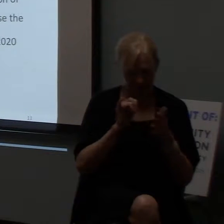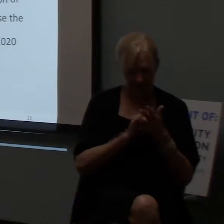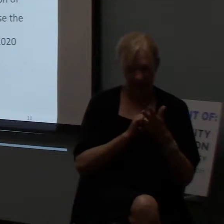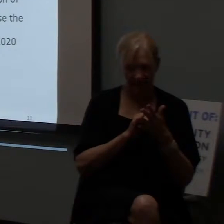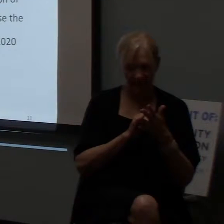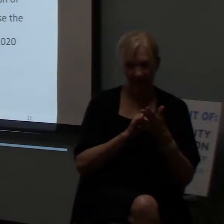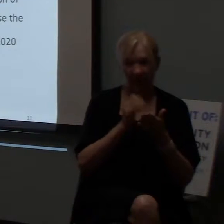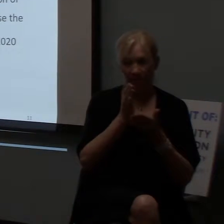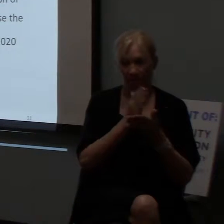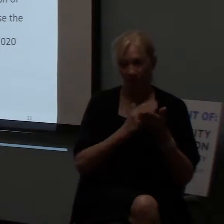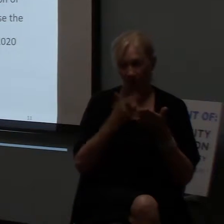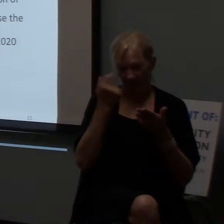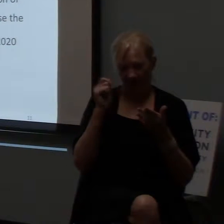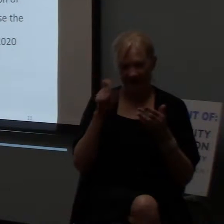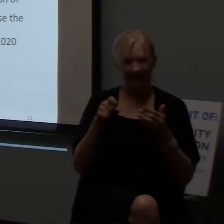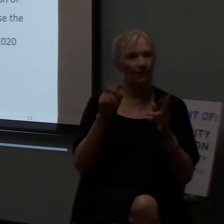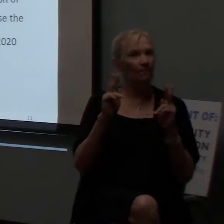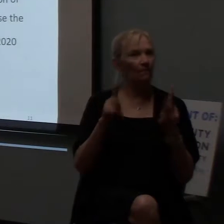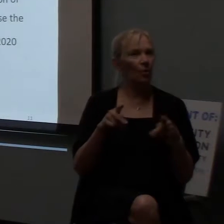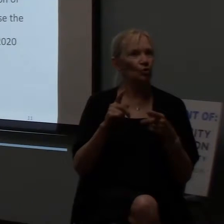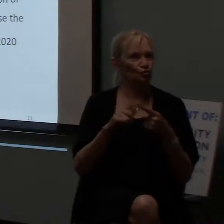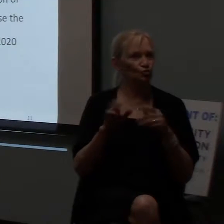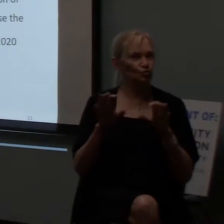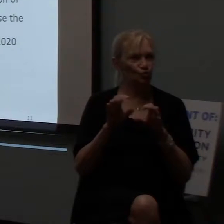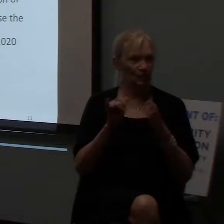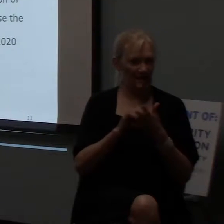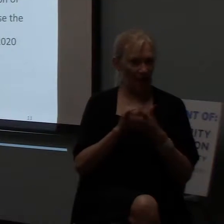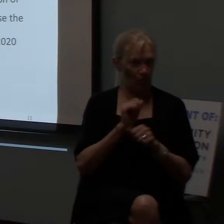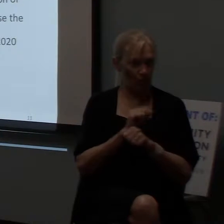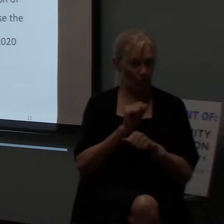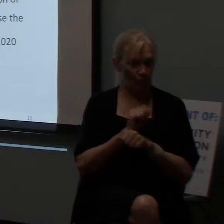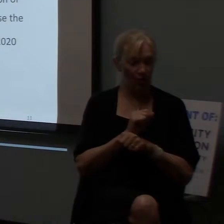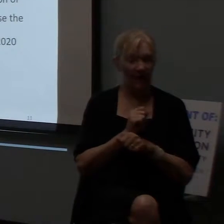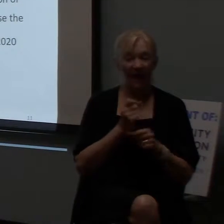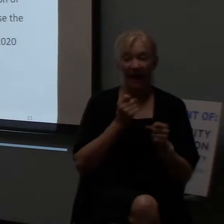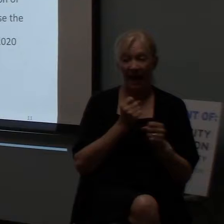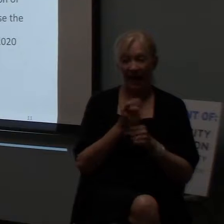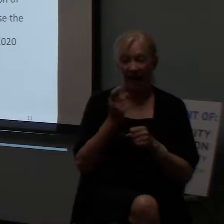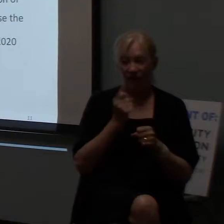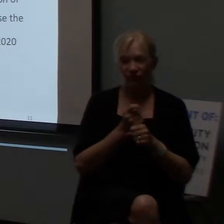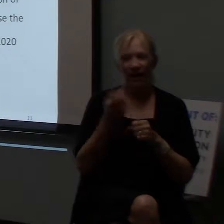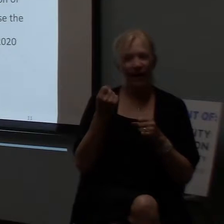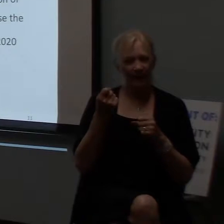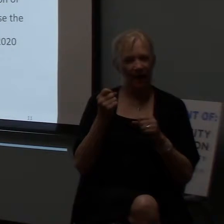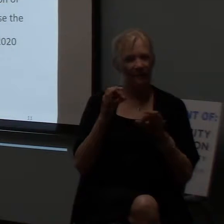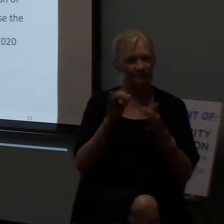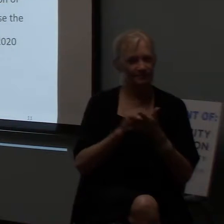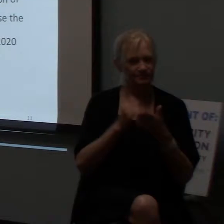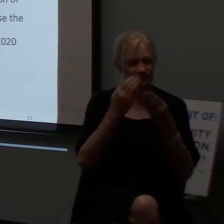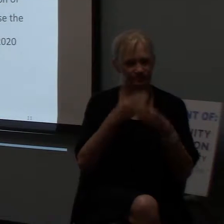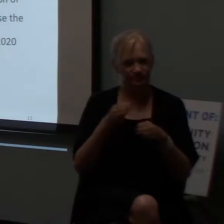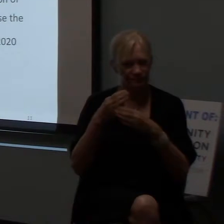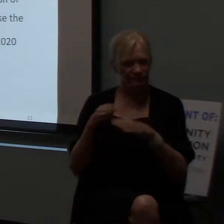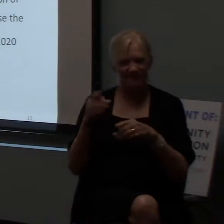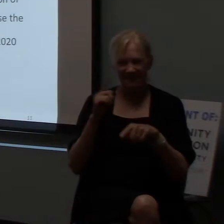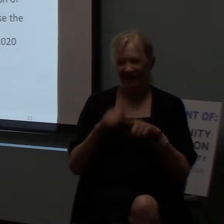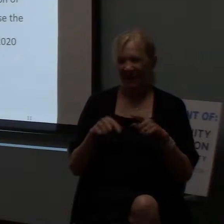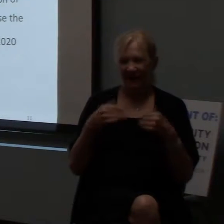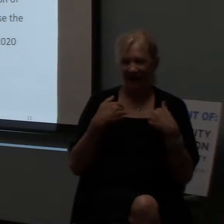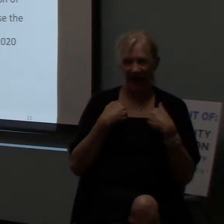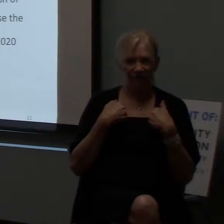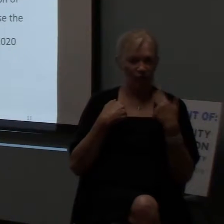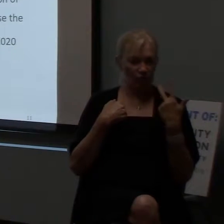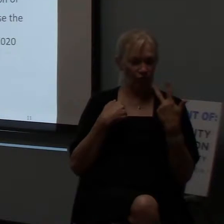it, and partly because we needed somebody to do that work. And so every year there is a little bit of that division because you can't, for example, have